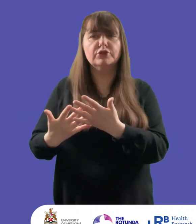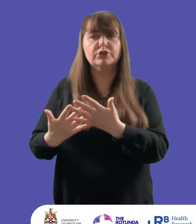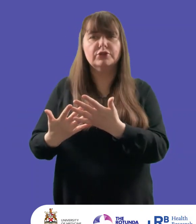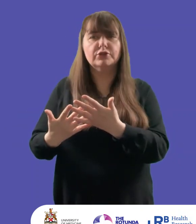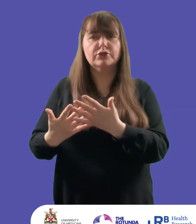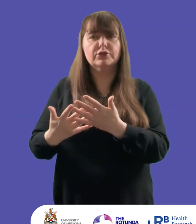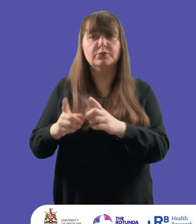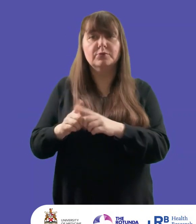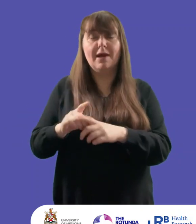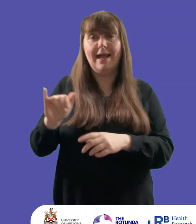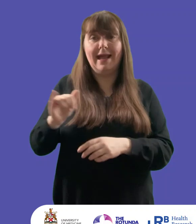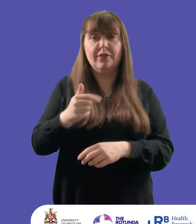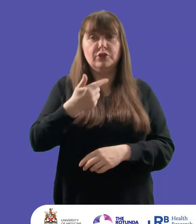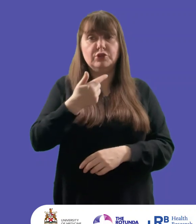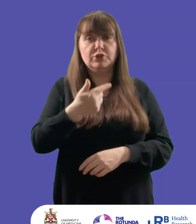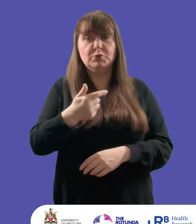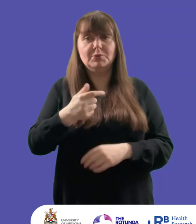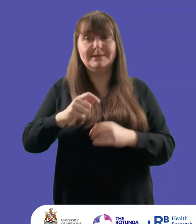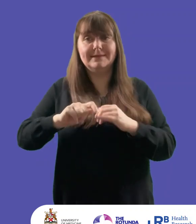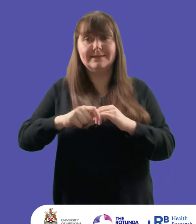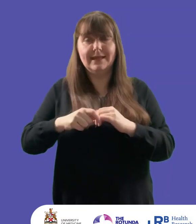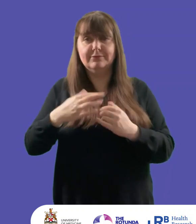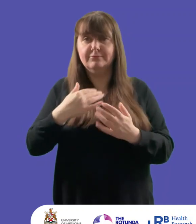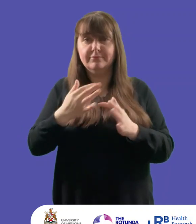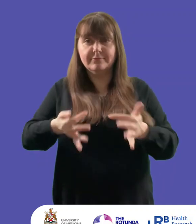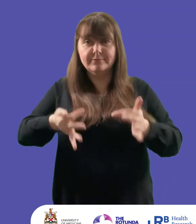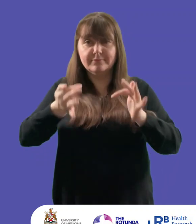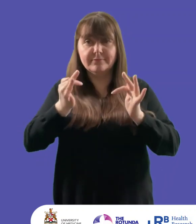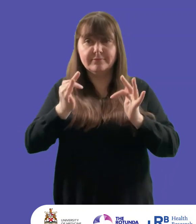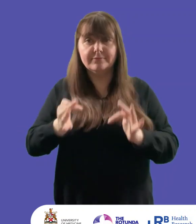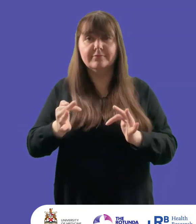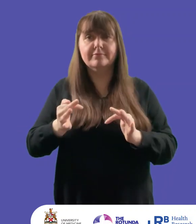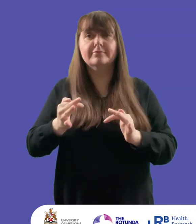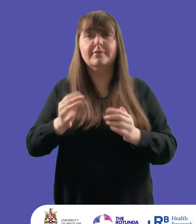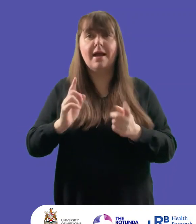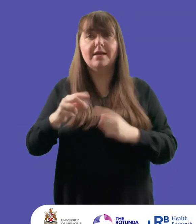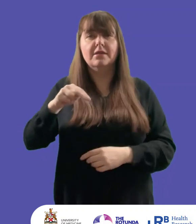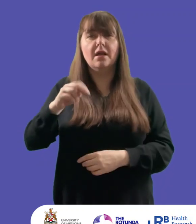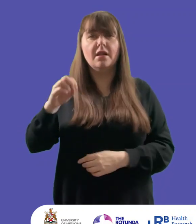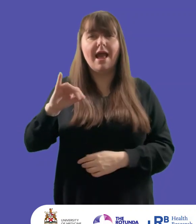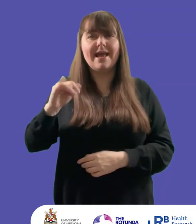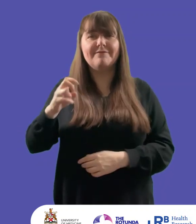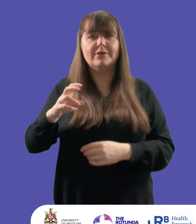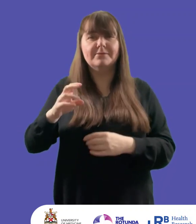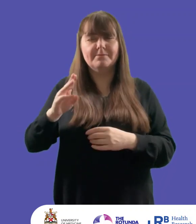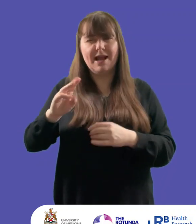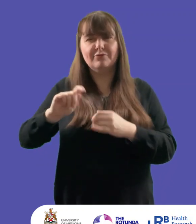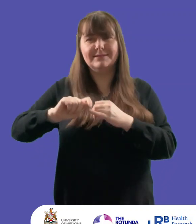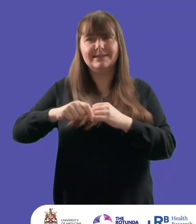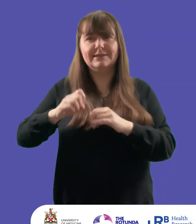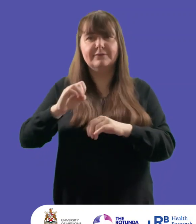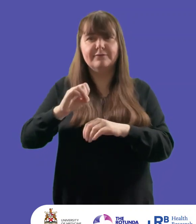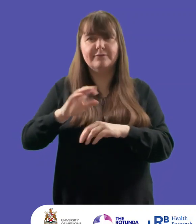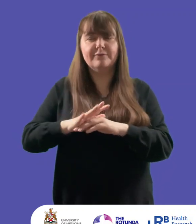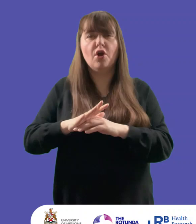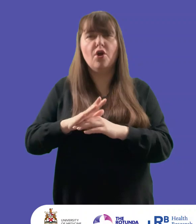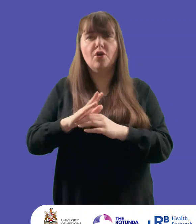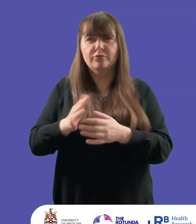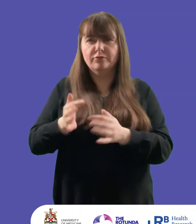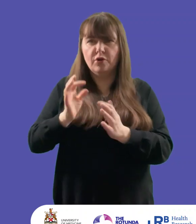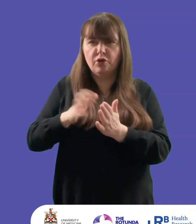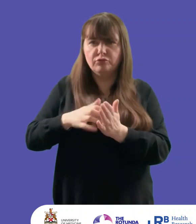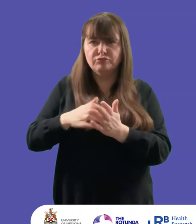However, neither of these two tests are as accurate as non-invasive prenatal testing for